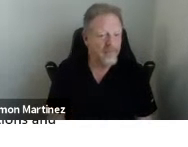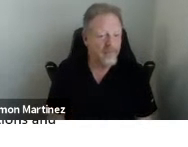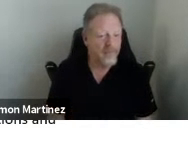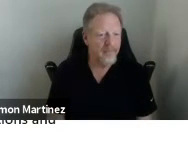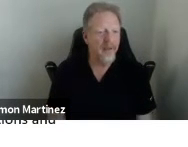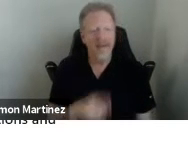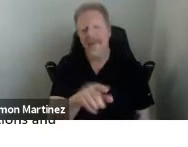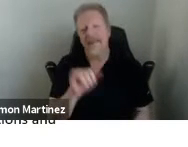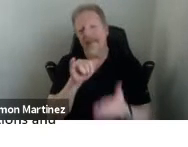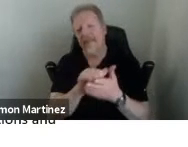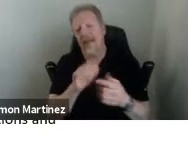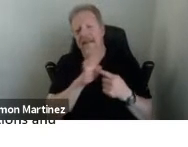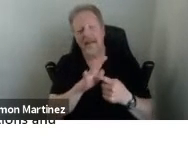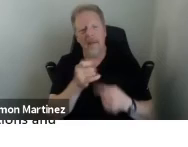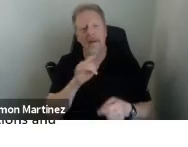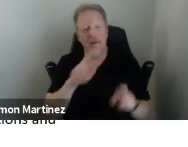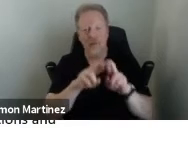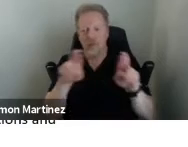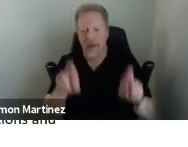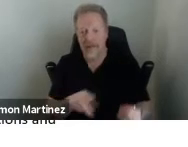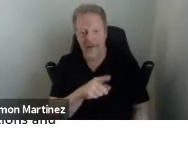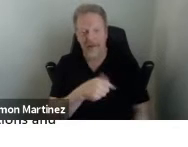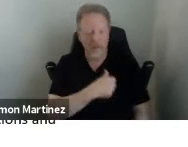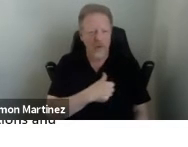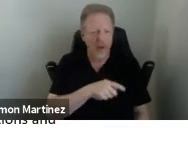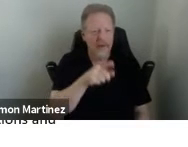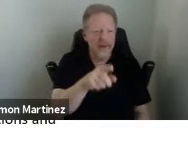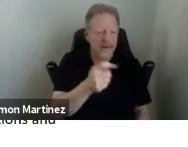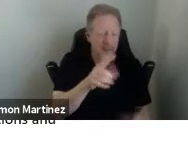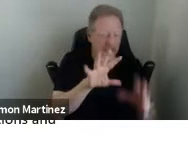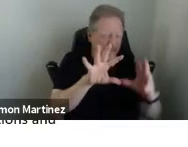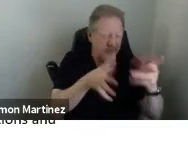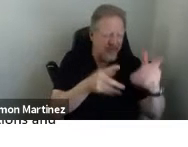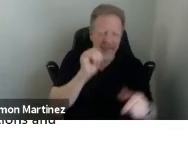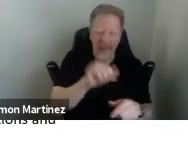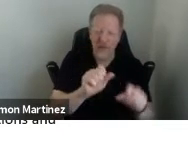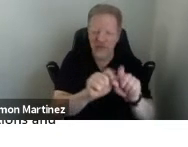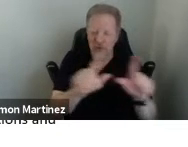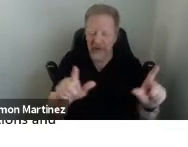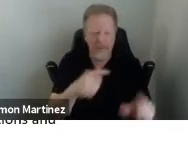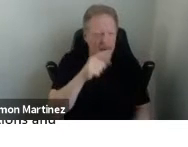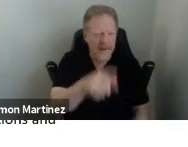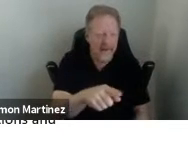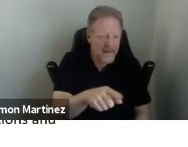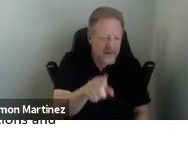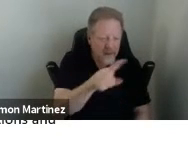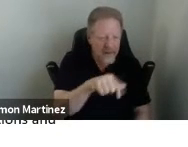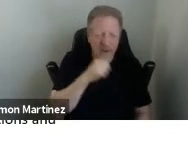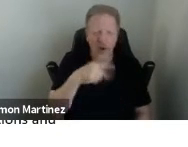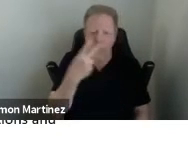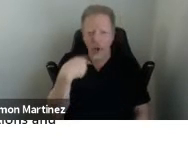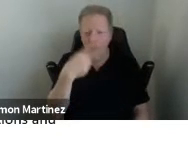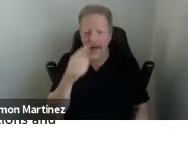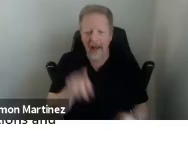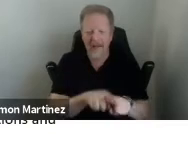Here's an example of a resume, and I'm sorry it's distorted for this screen because of course it doesn't usually look as